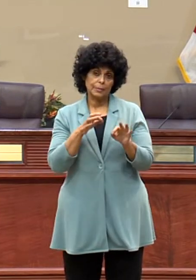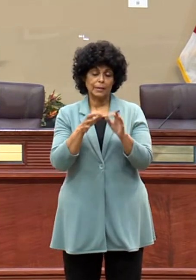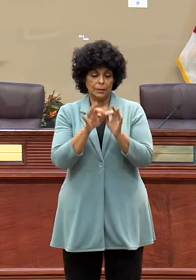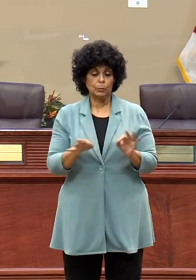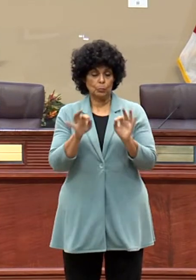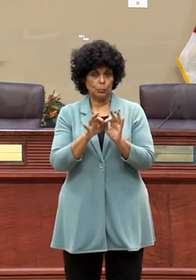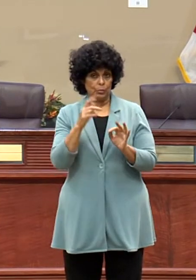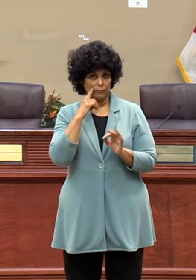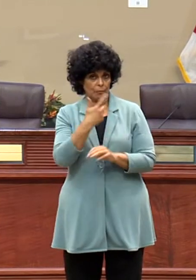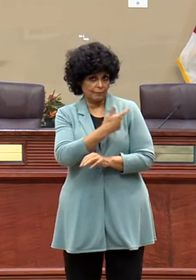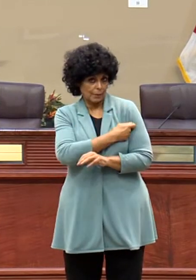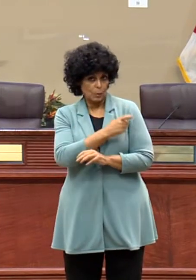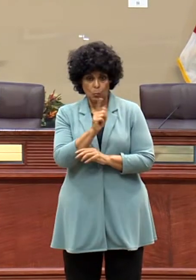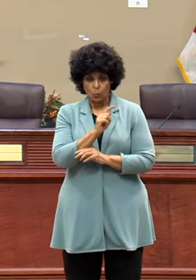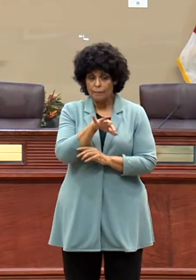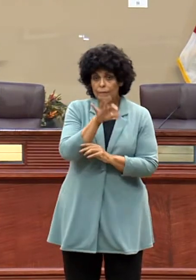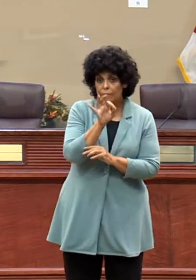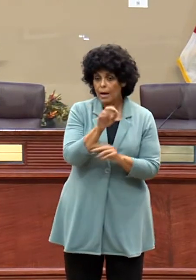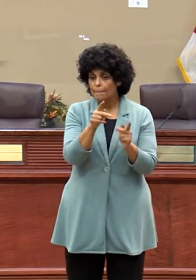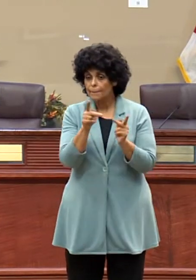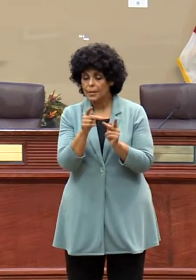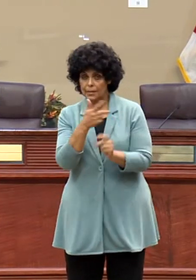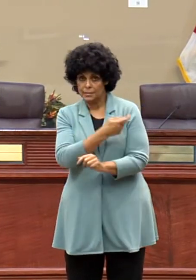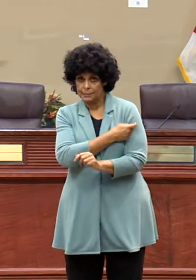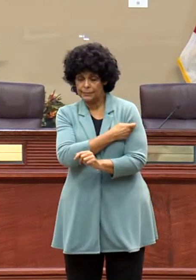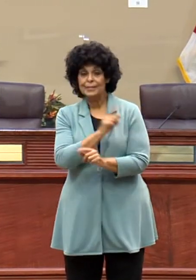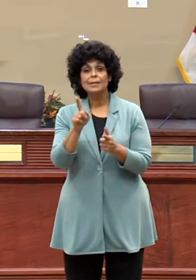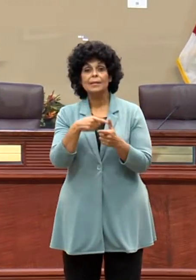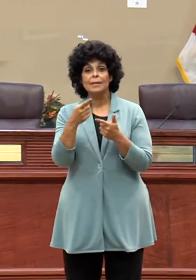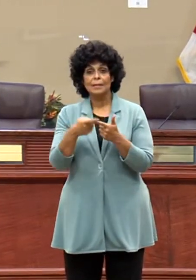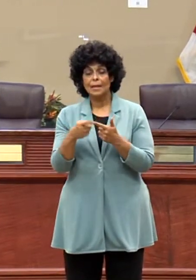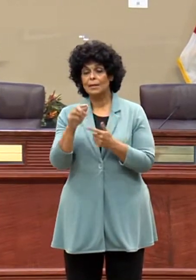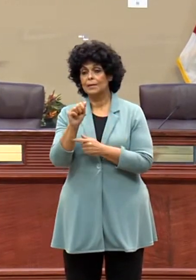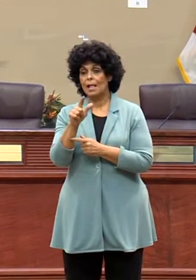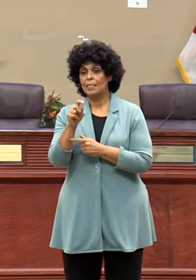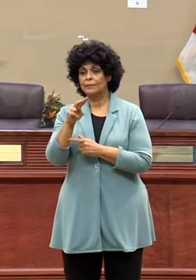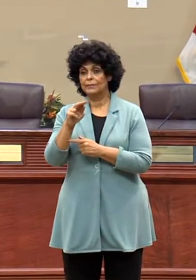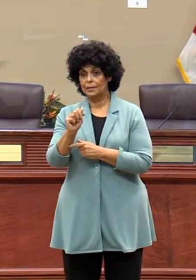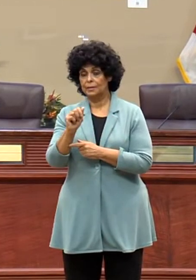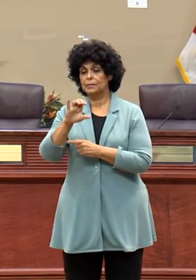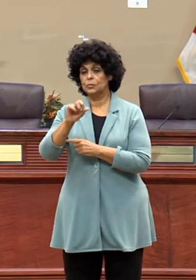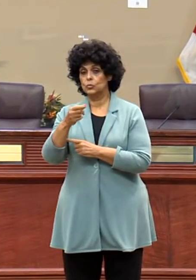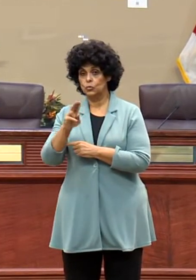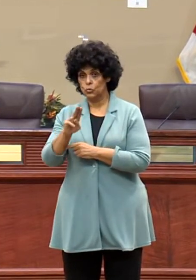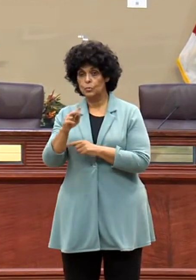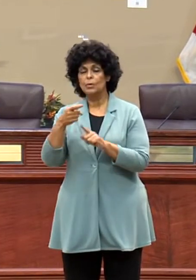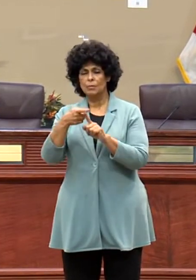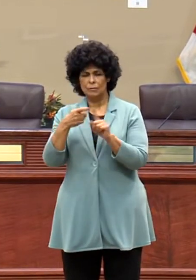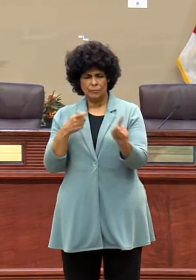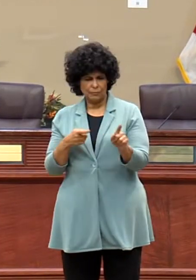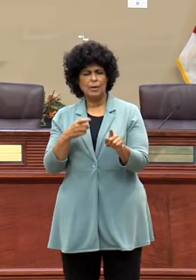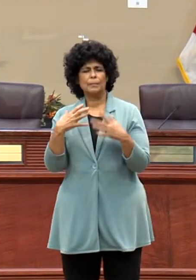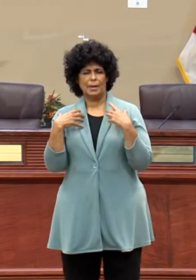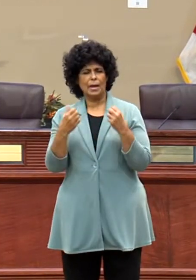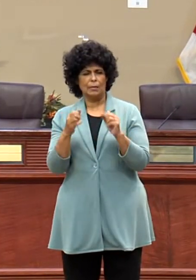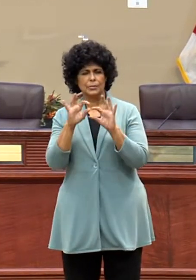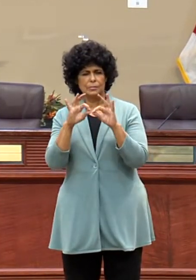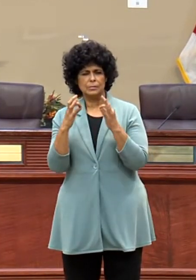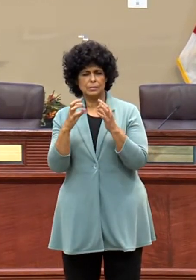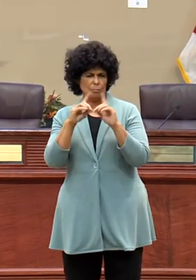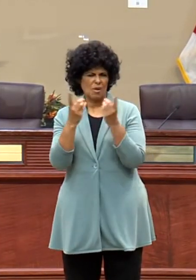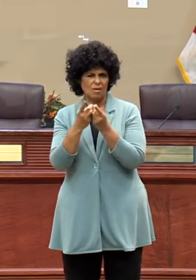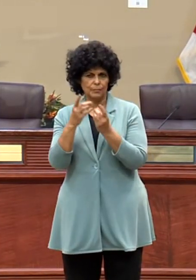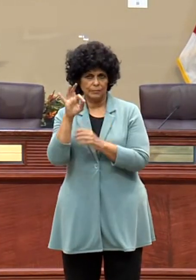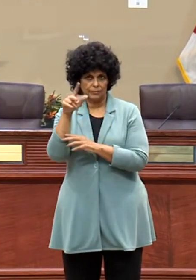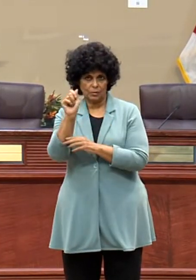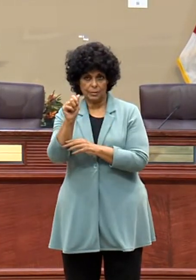can find them. Director Alvina Chu from the Florida Department of Health in Orange County is here and will report on important COVID-19 trending